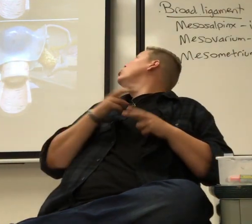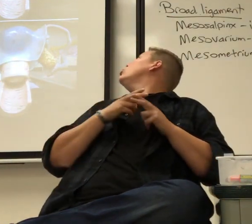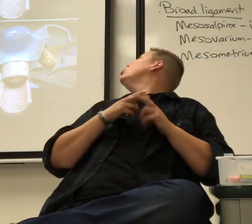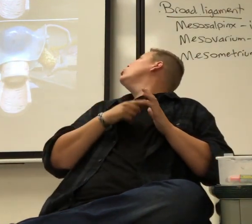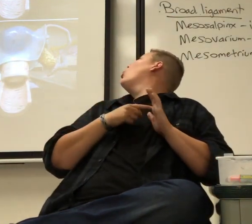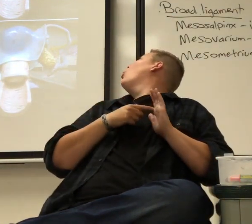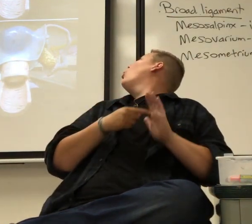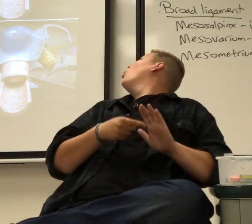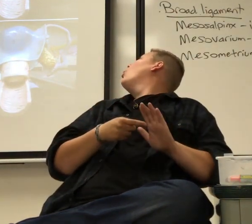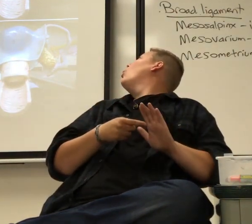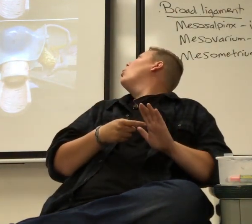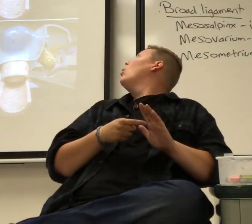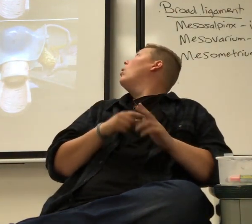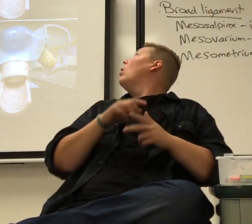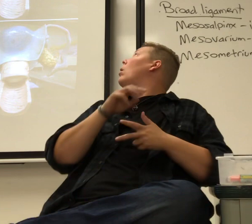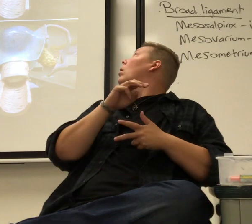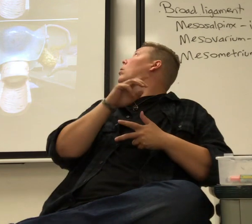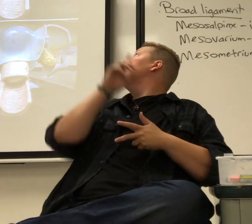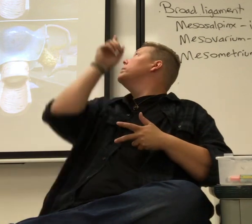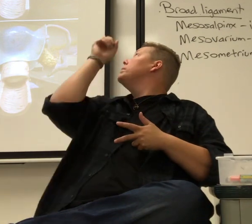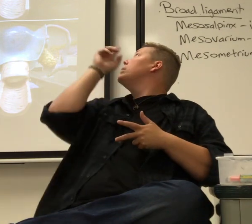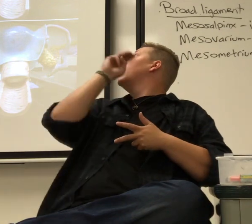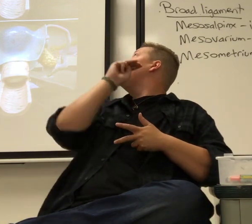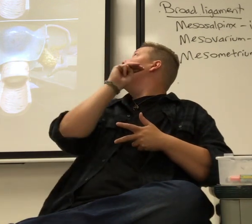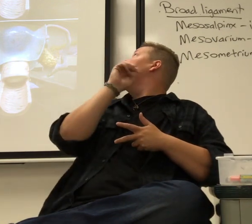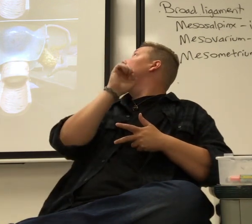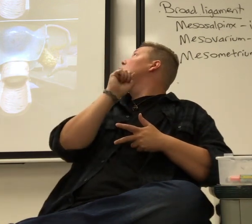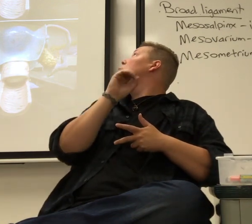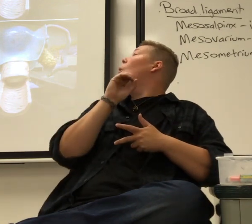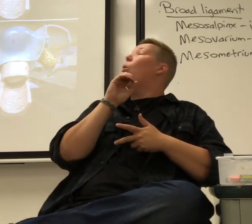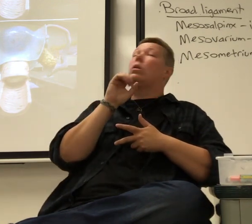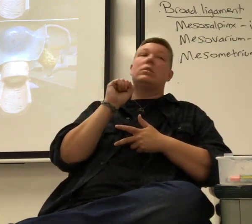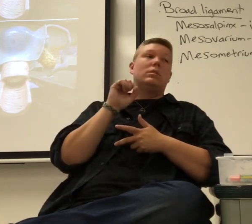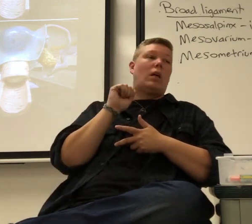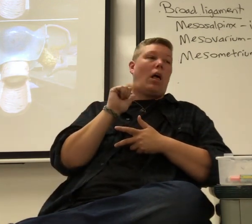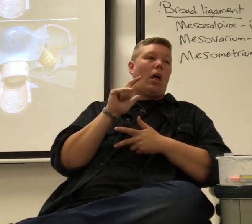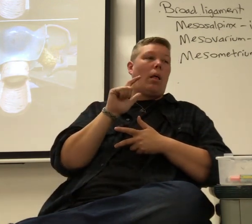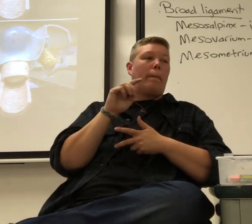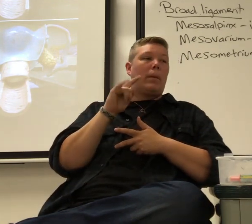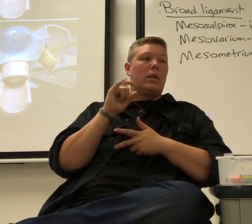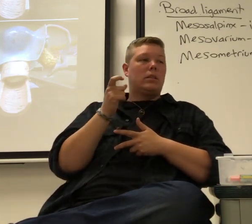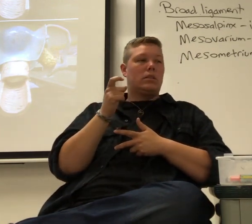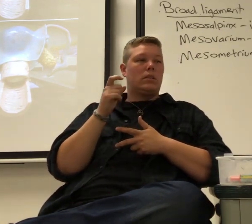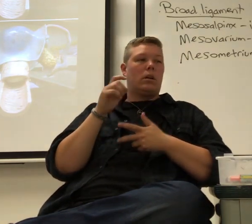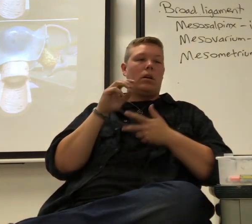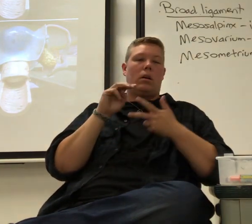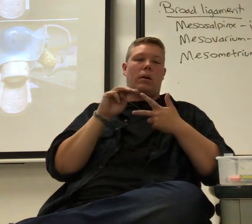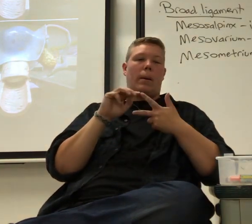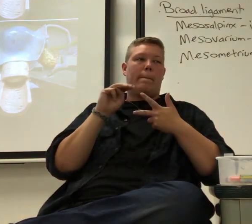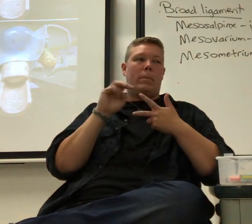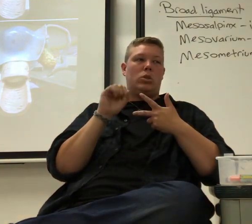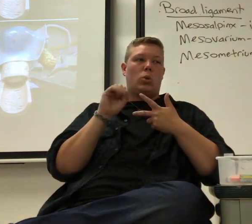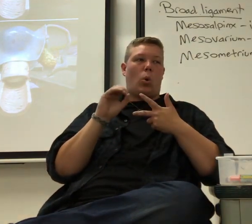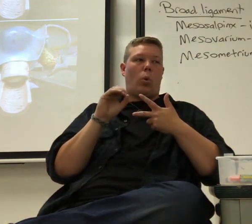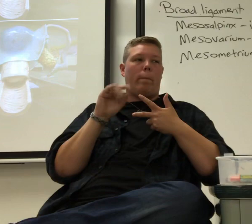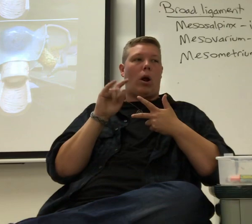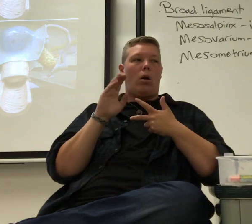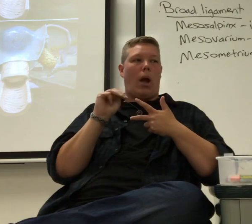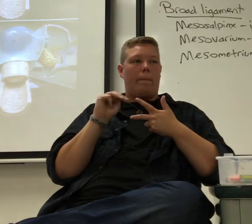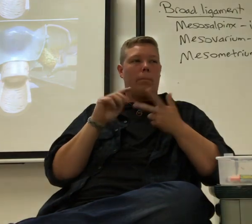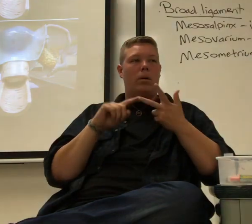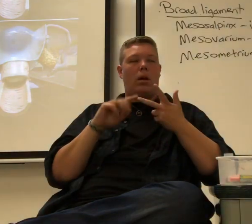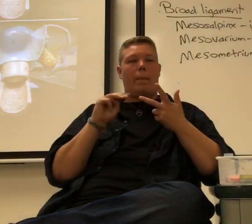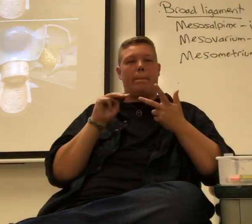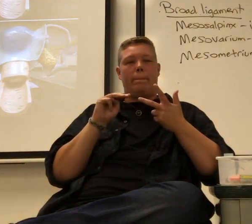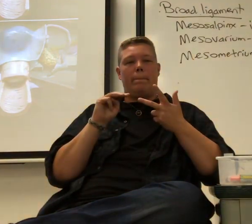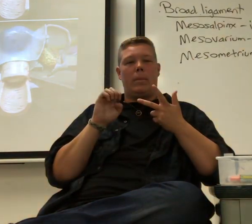there. Mesosalpinx, mesothelium, and mesometrium. Okay, you can kind of see where there's kind